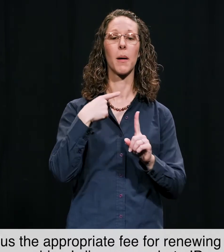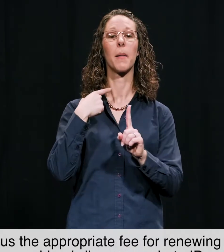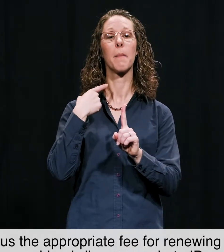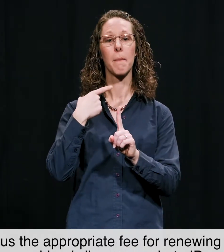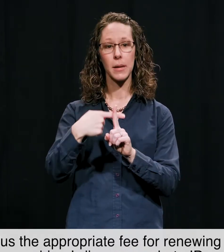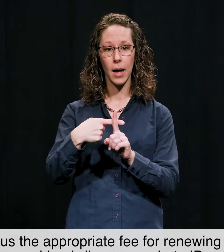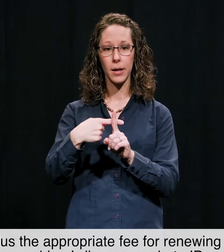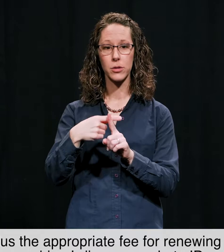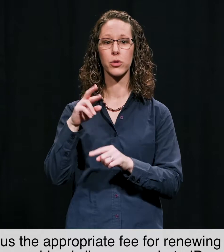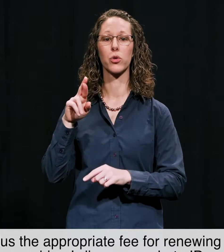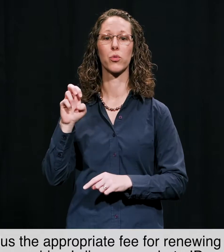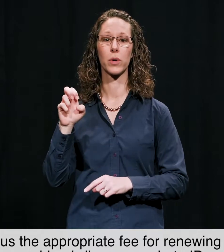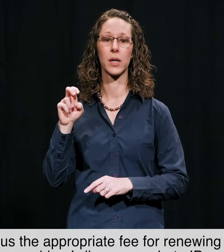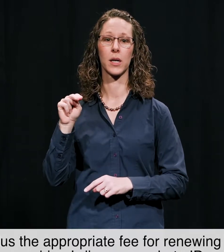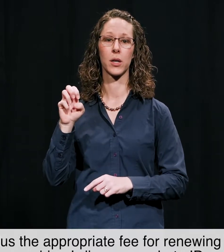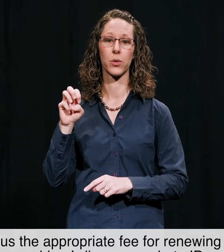driver's license or photo ID.